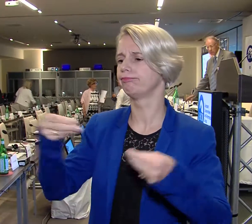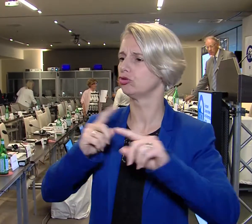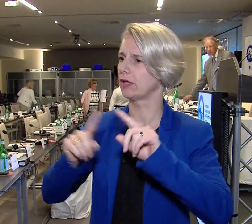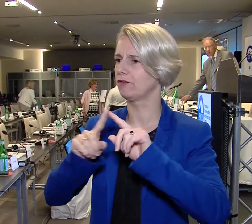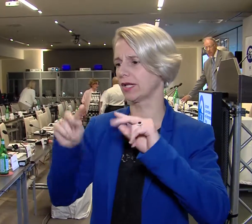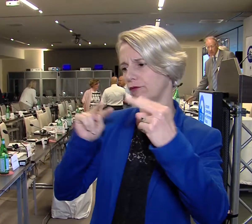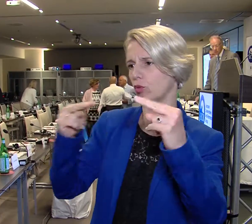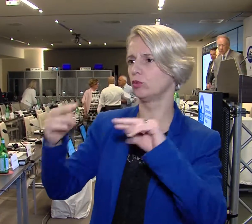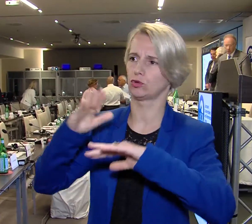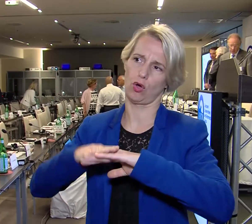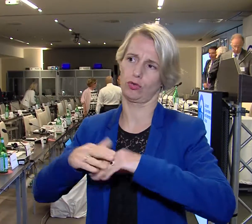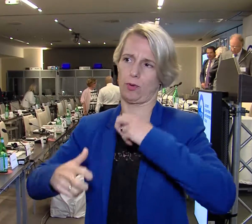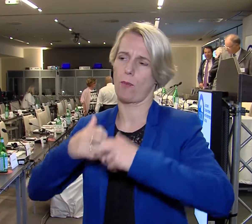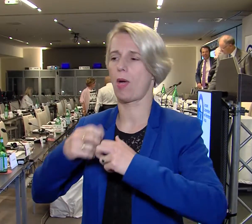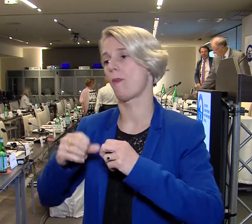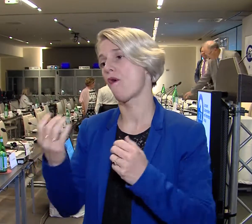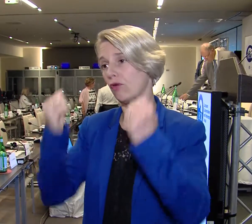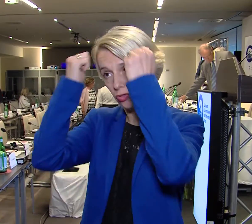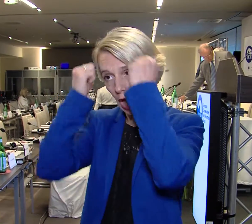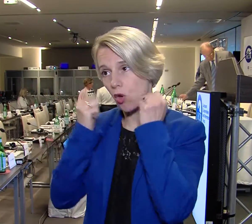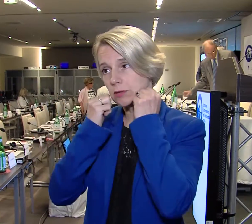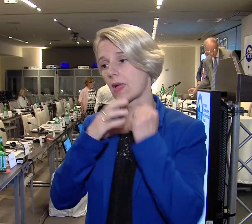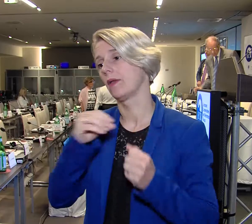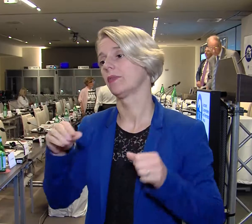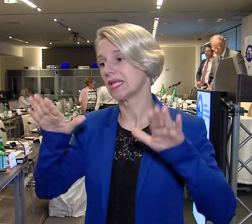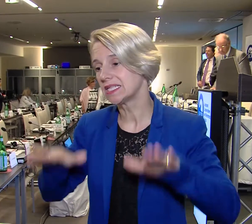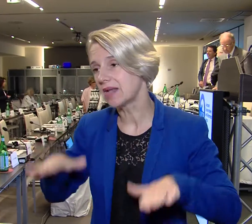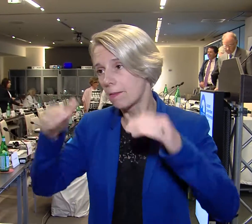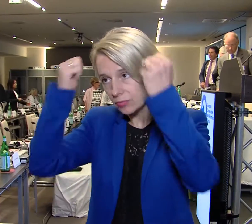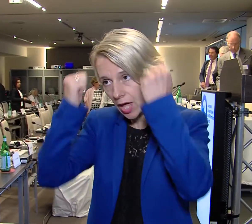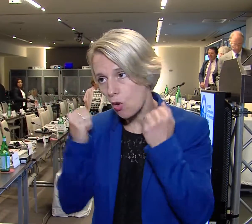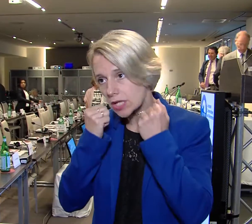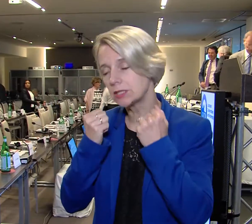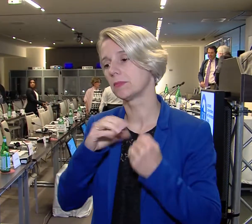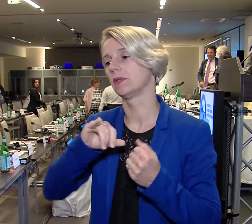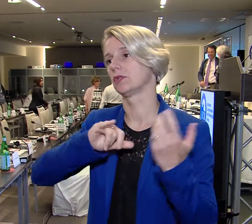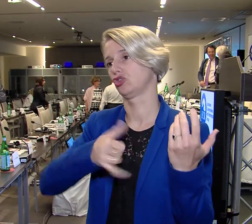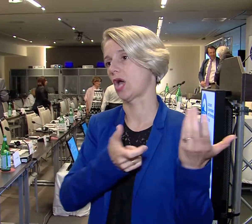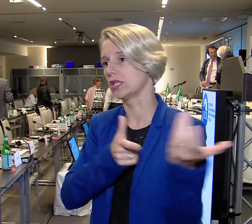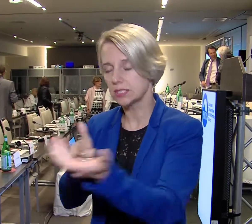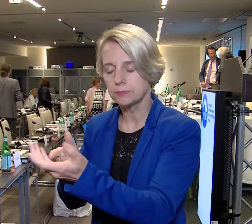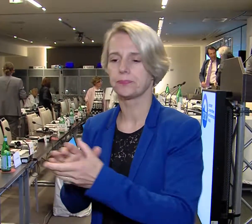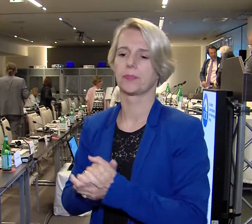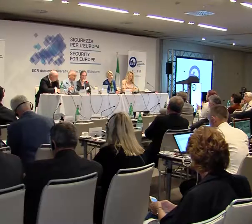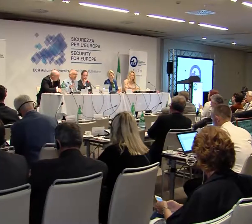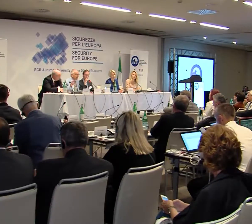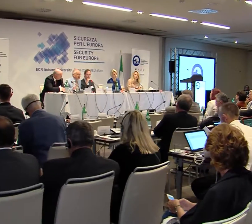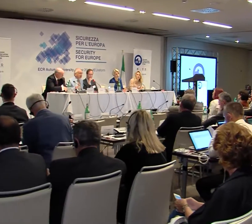from Belgium. Their contributions gave different points of view on terrorism, Islamism, and jihadism. It is